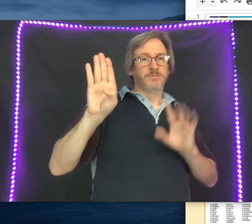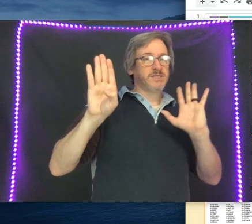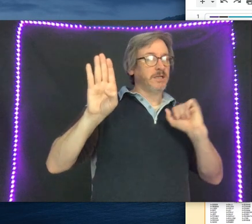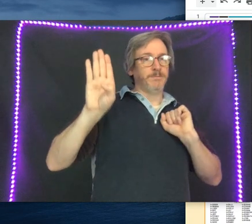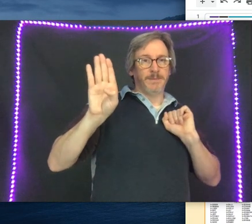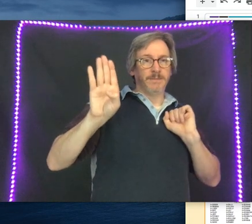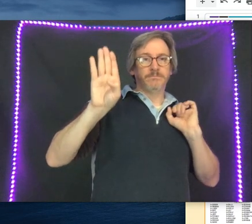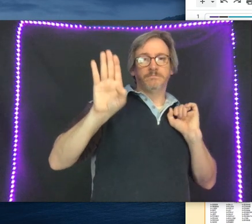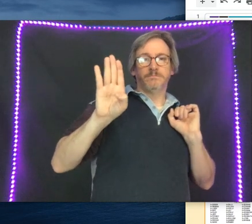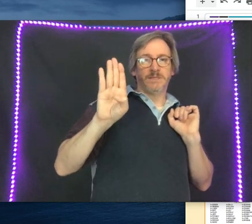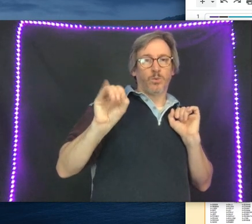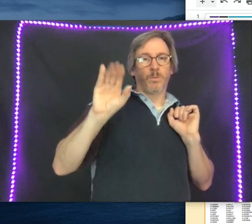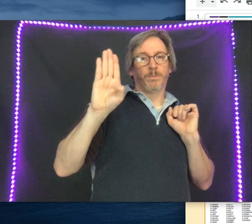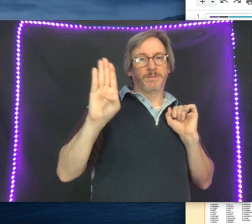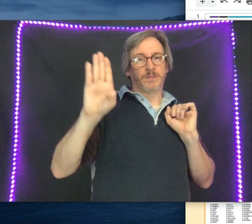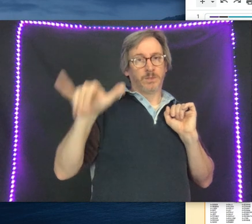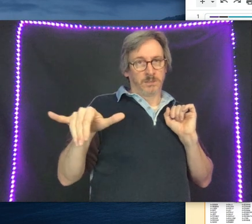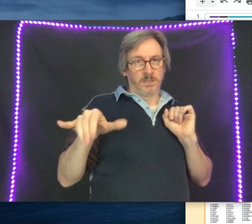Just a little BB.